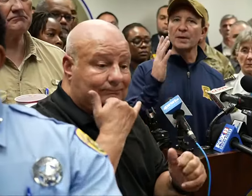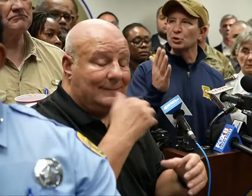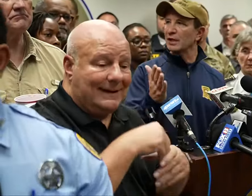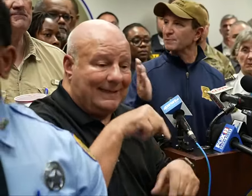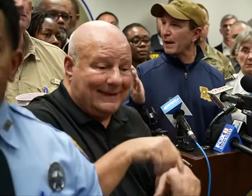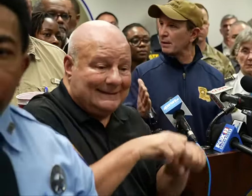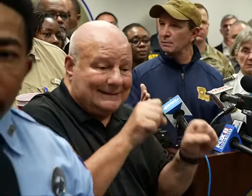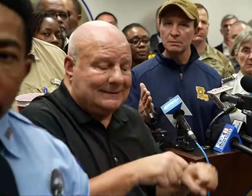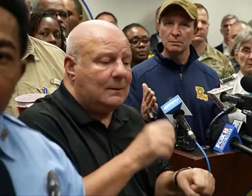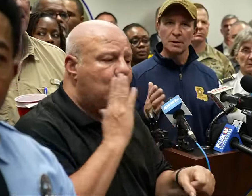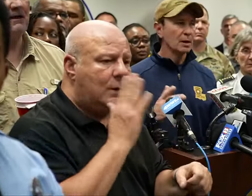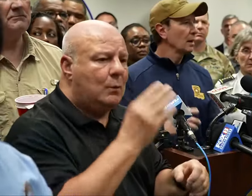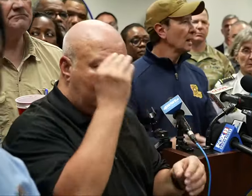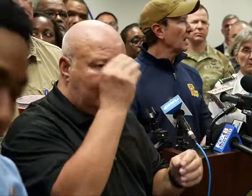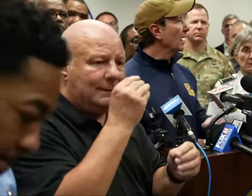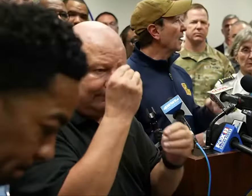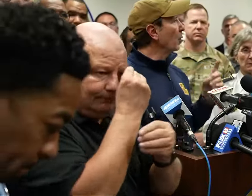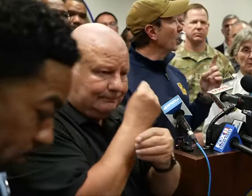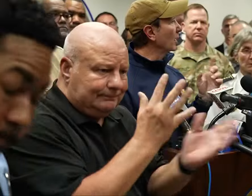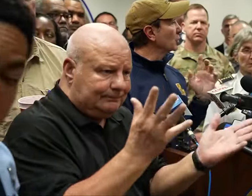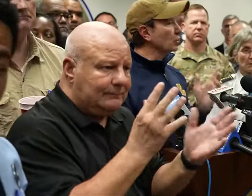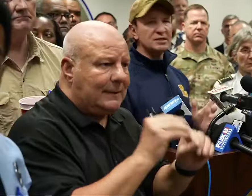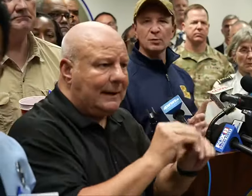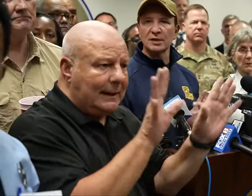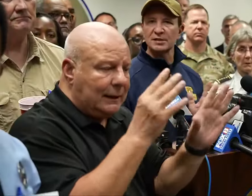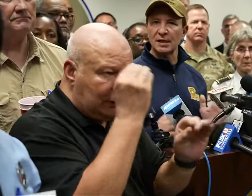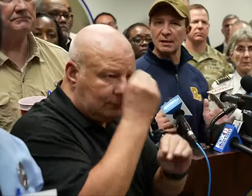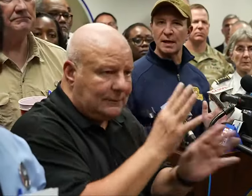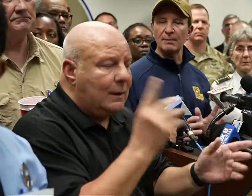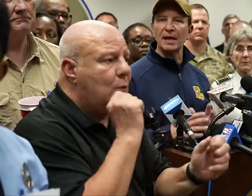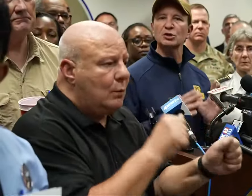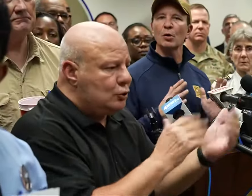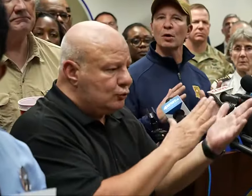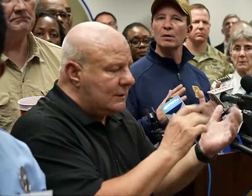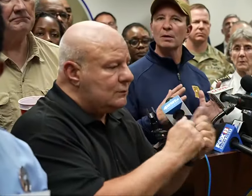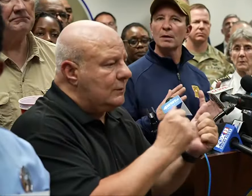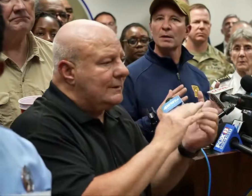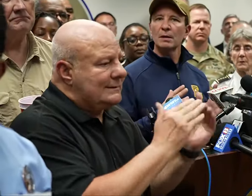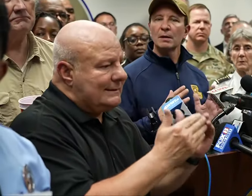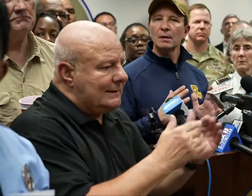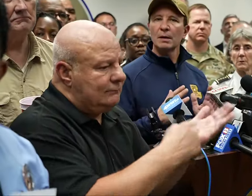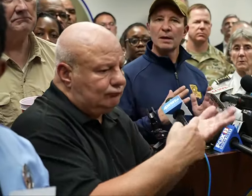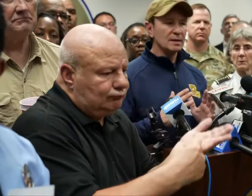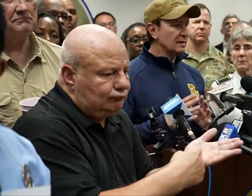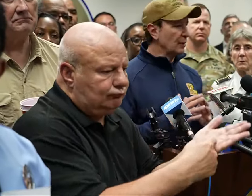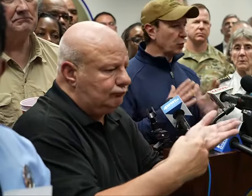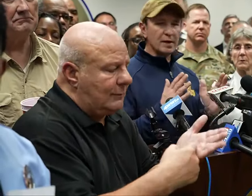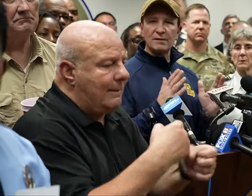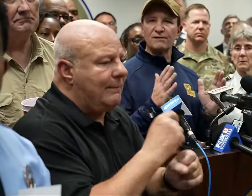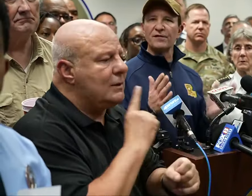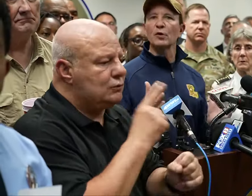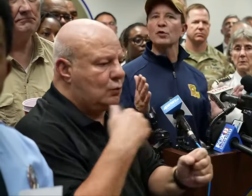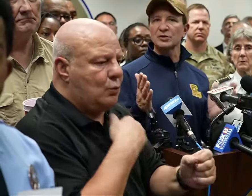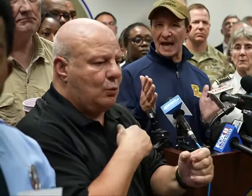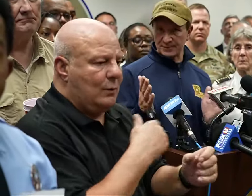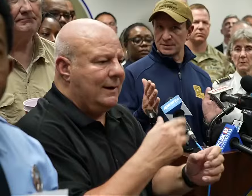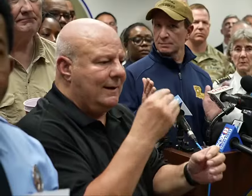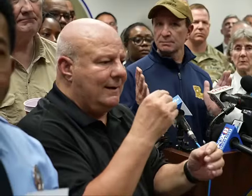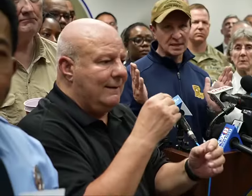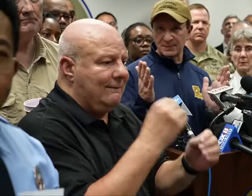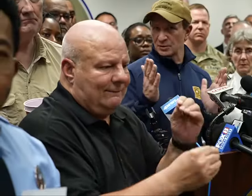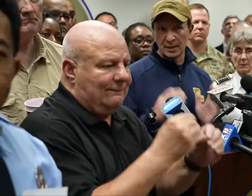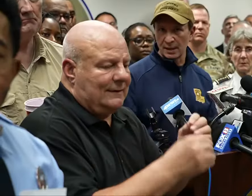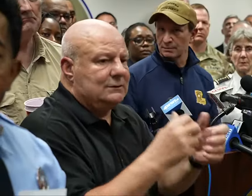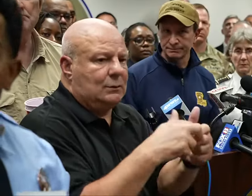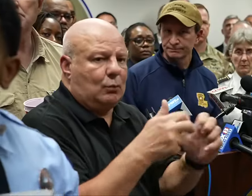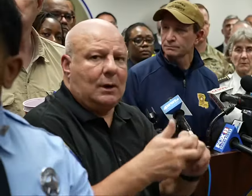are going to be transparent, and we are going to address them with the city and make sure that we fill those gaps